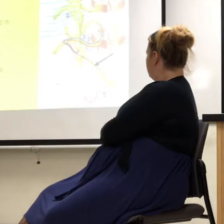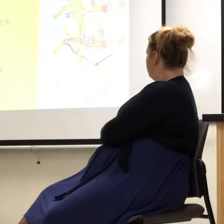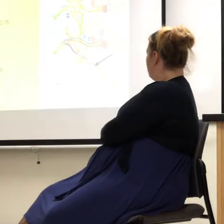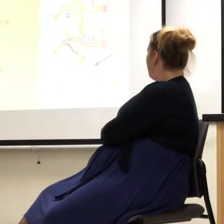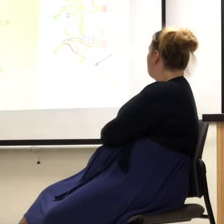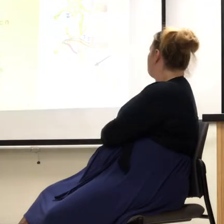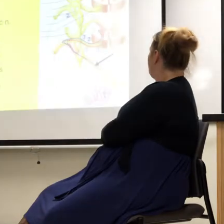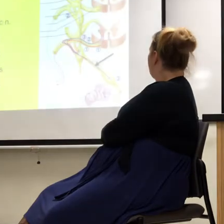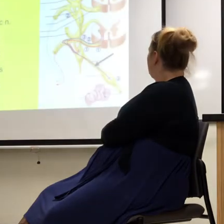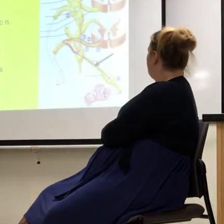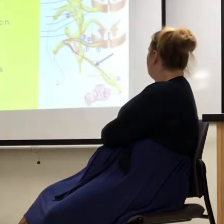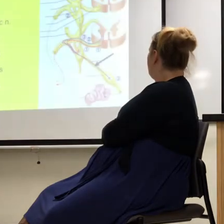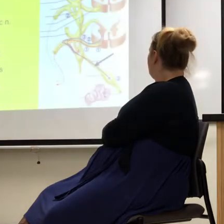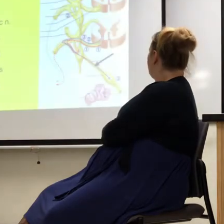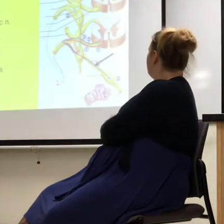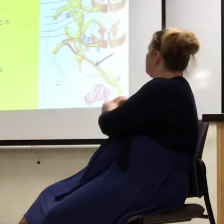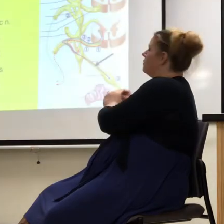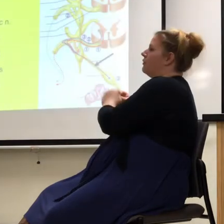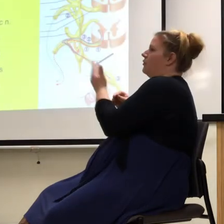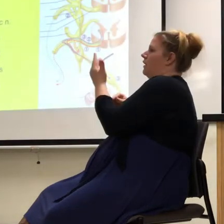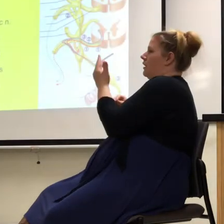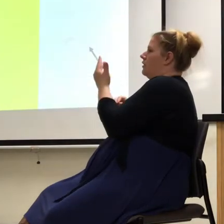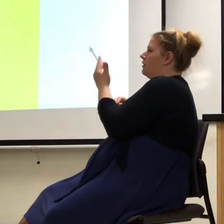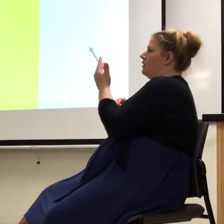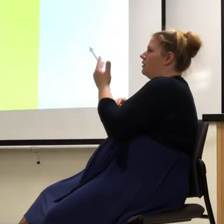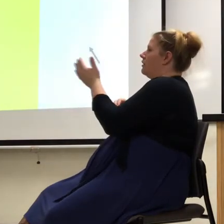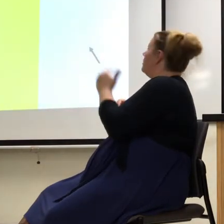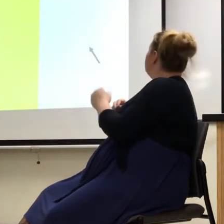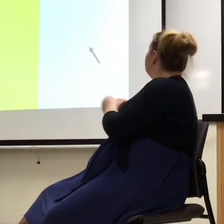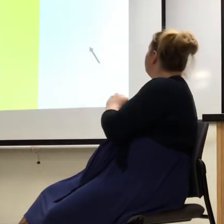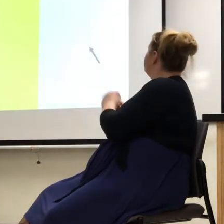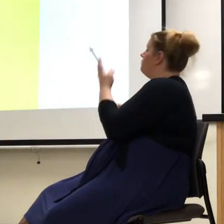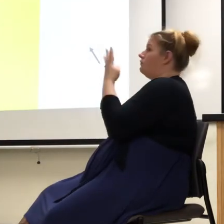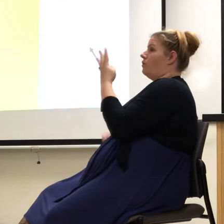So that was number three, right? Yeah. Here's number four.